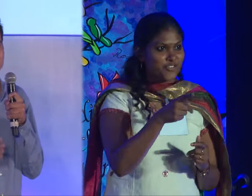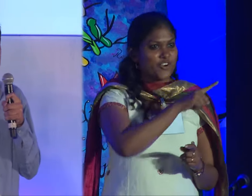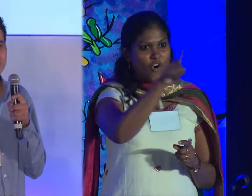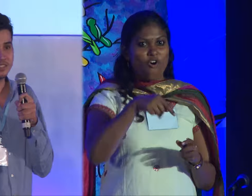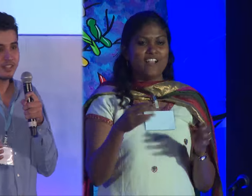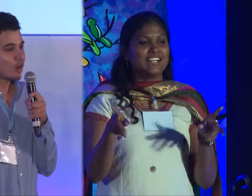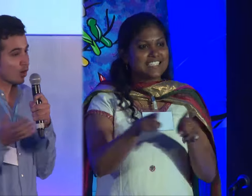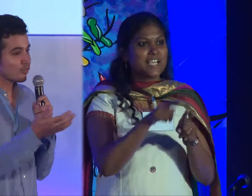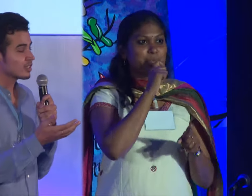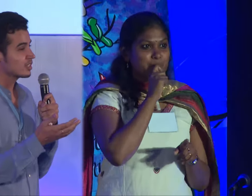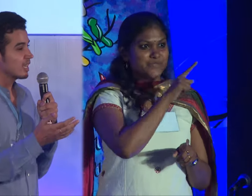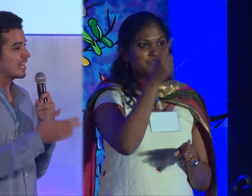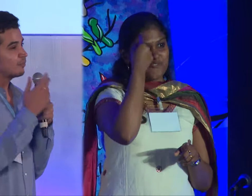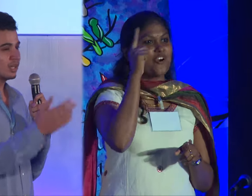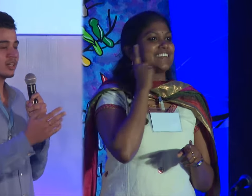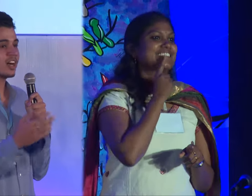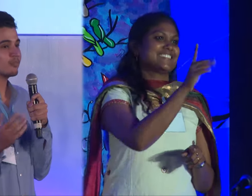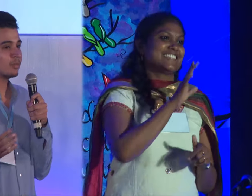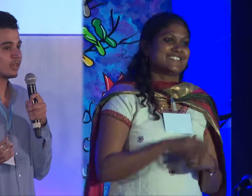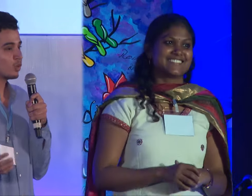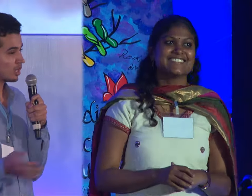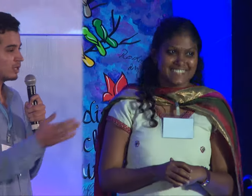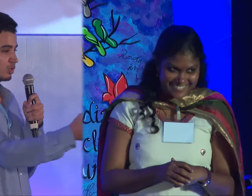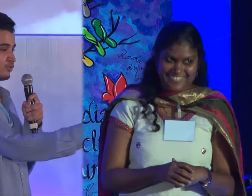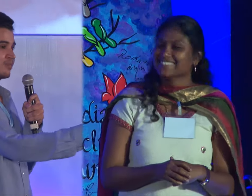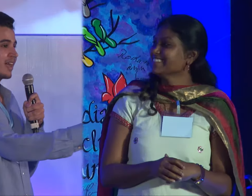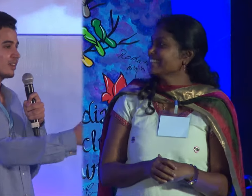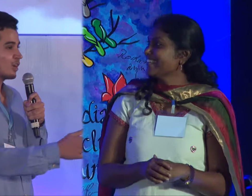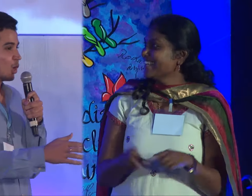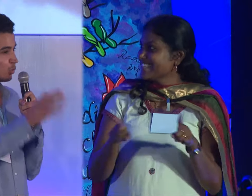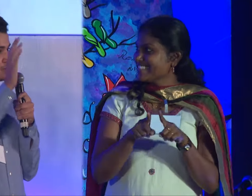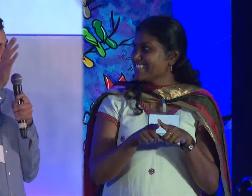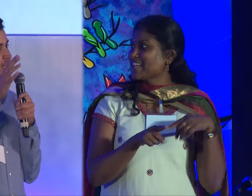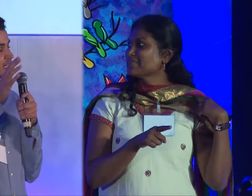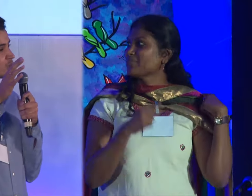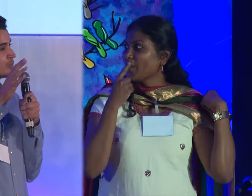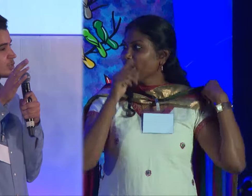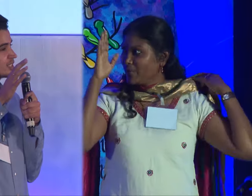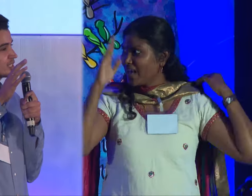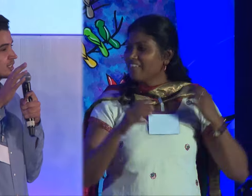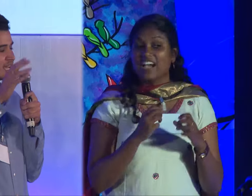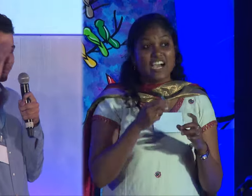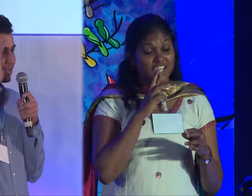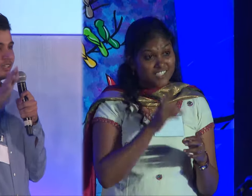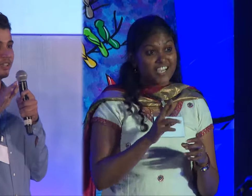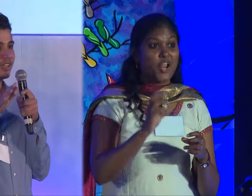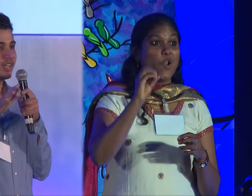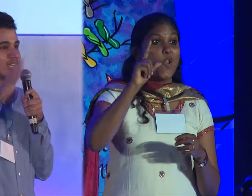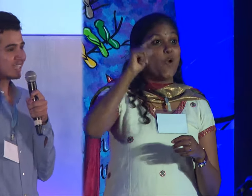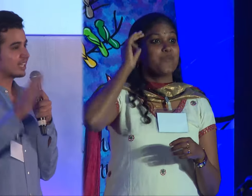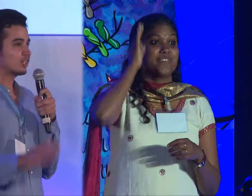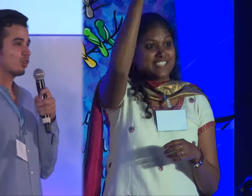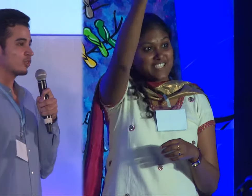come 2016, all of us and 1.5 billion people will be rooting for the man who will be there in the Rio Olympics 2016, and